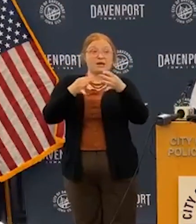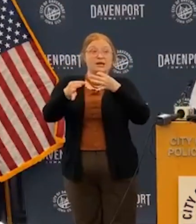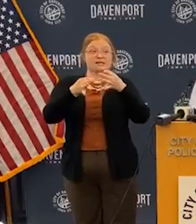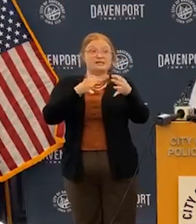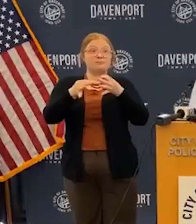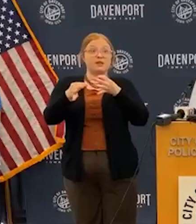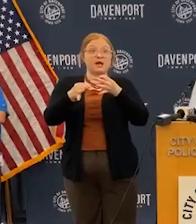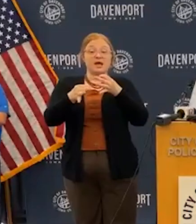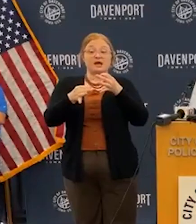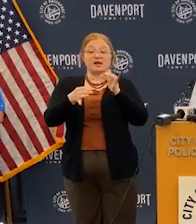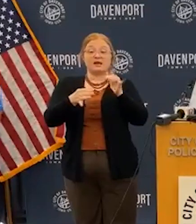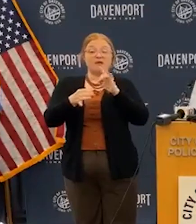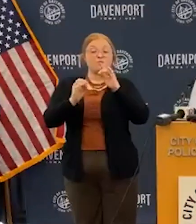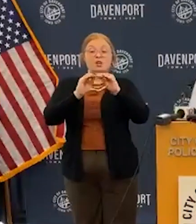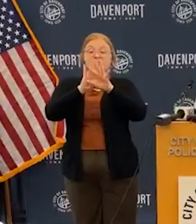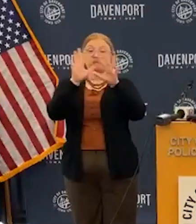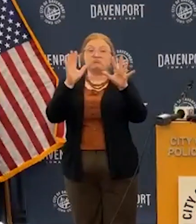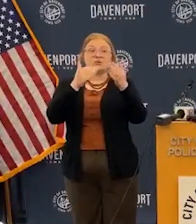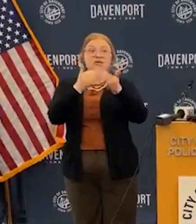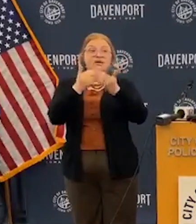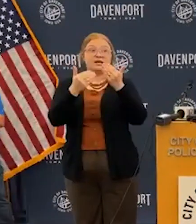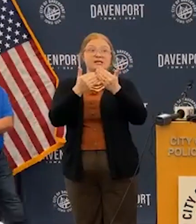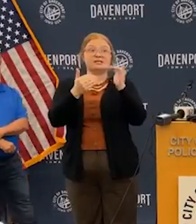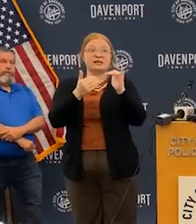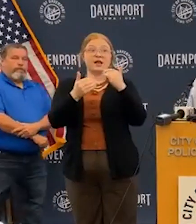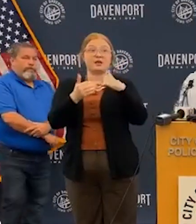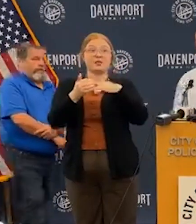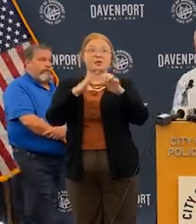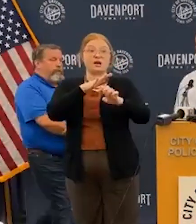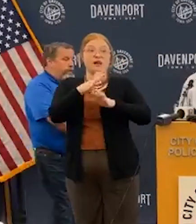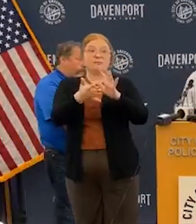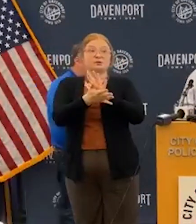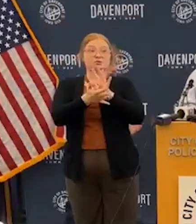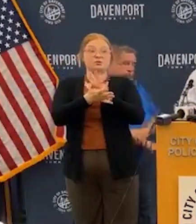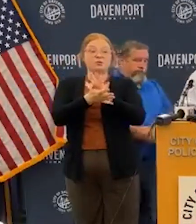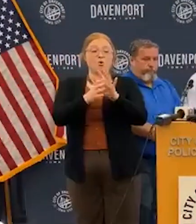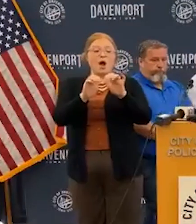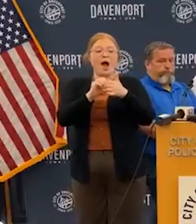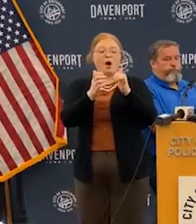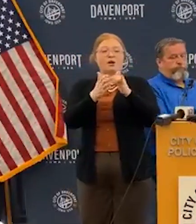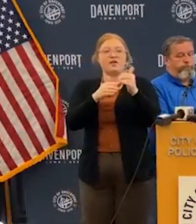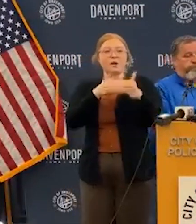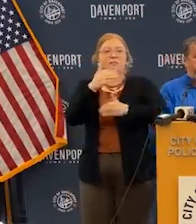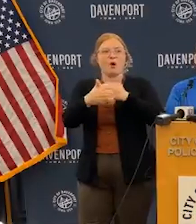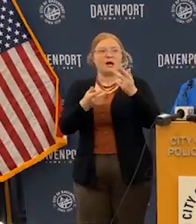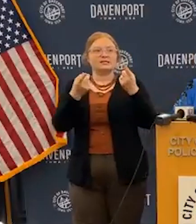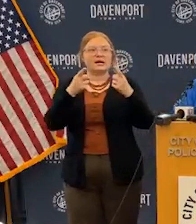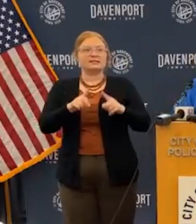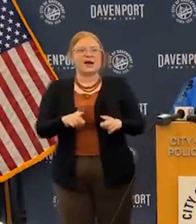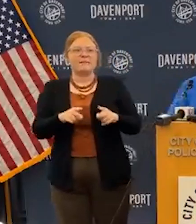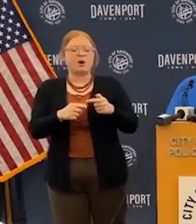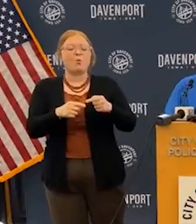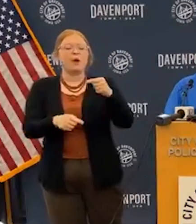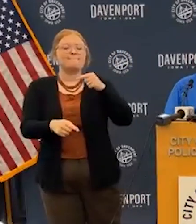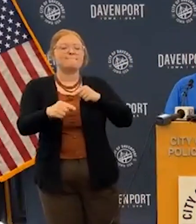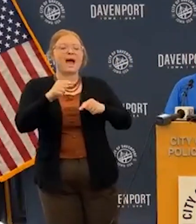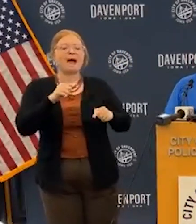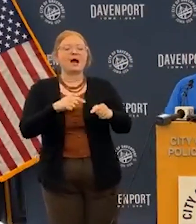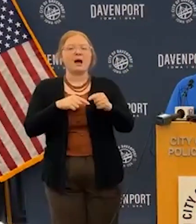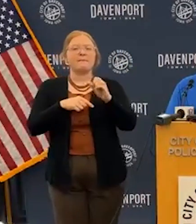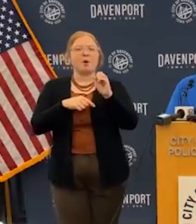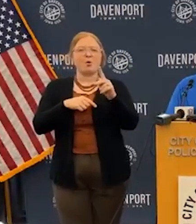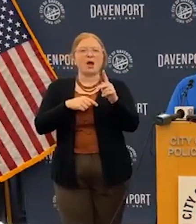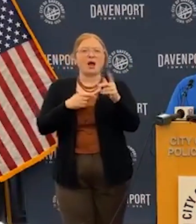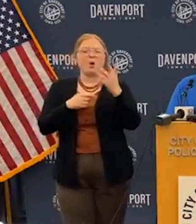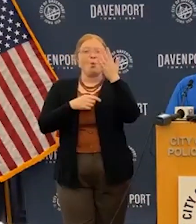through the process of the permitting, okay? Sure. Why was it passed? I understand there was a glitch, but why did